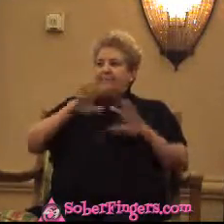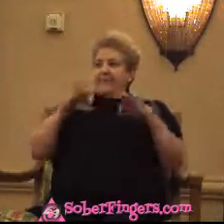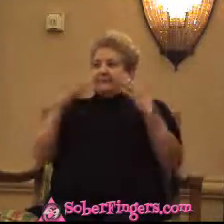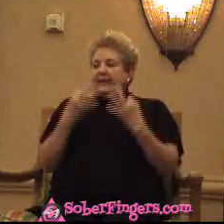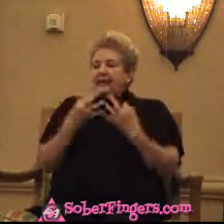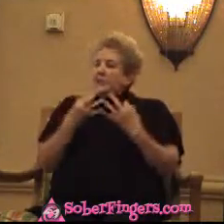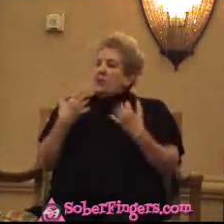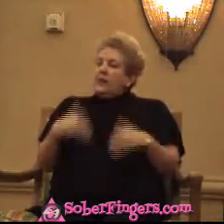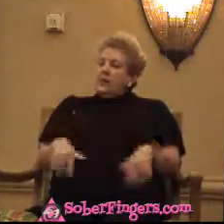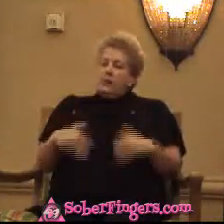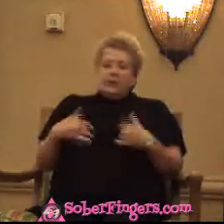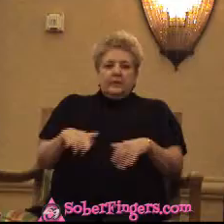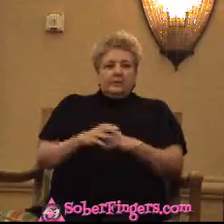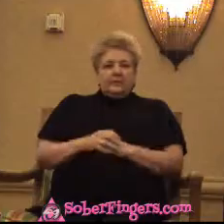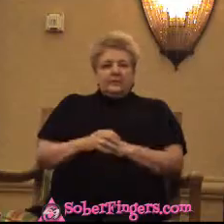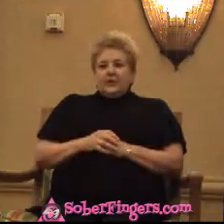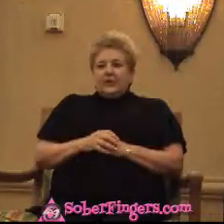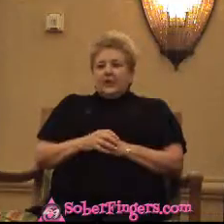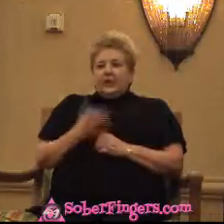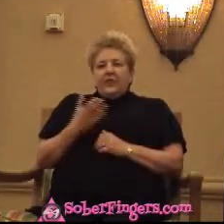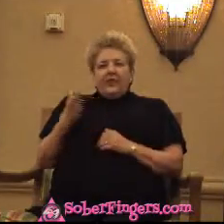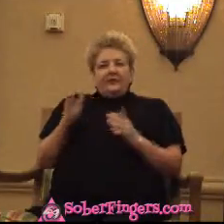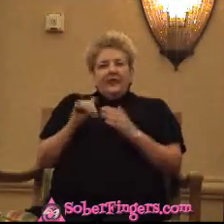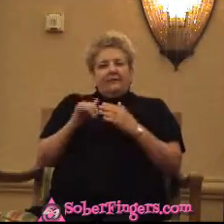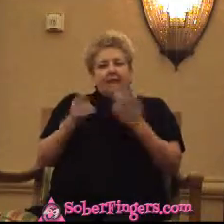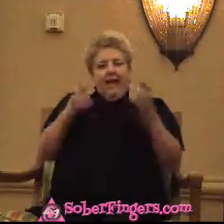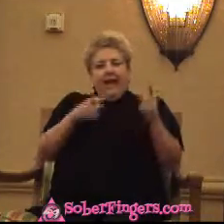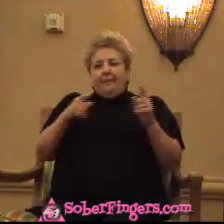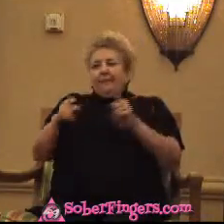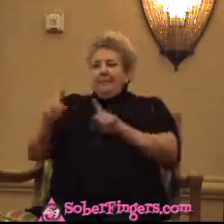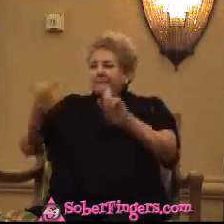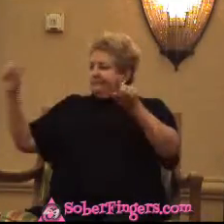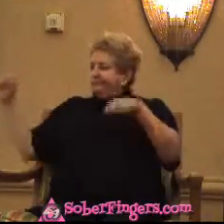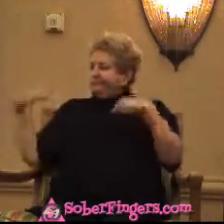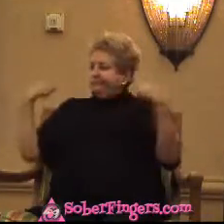things that have transpired. It's beyond belief. I